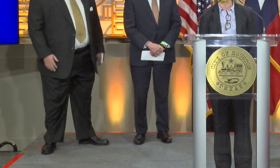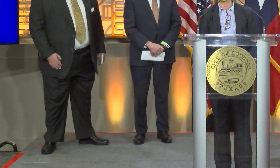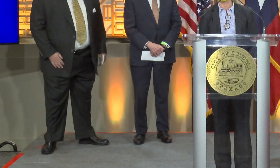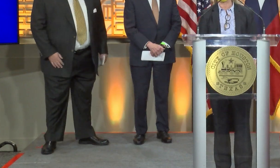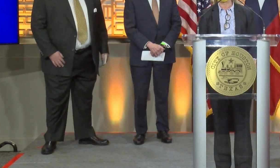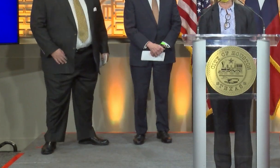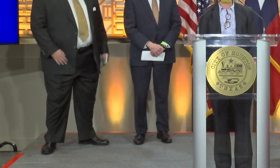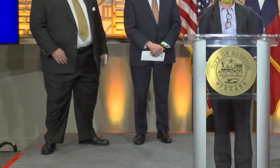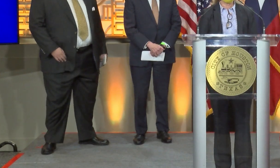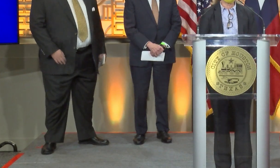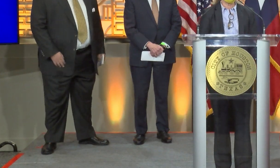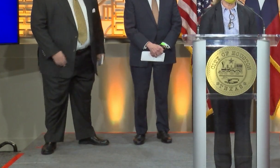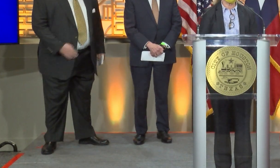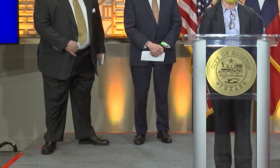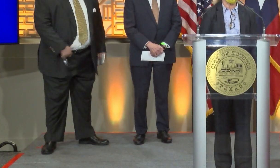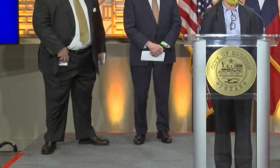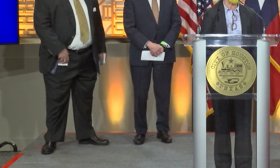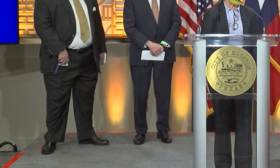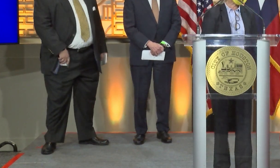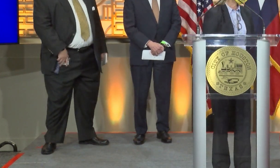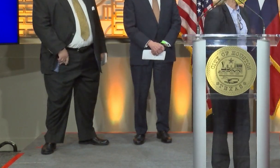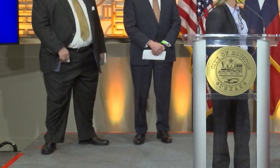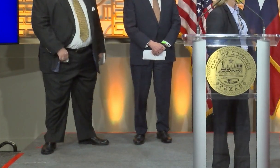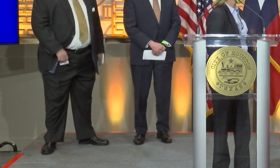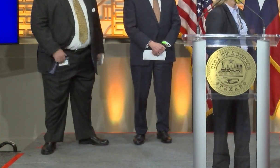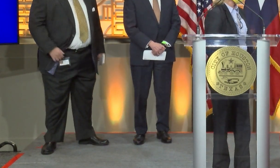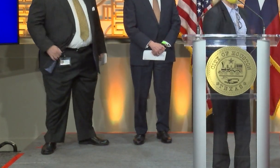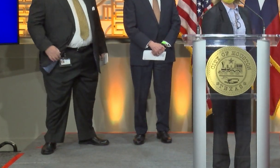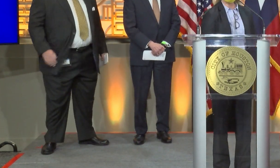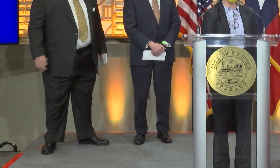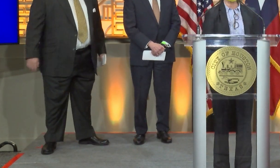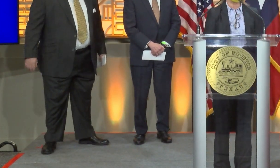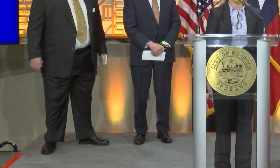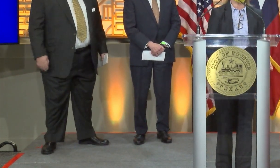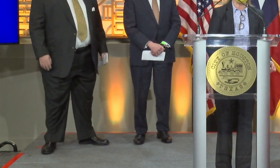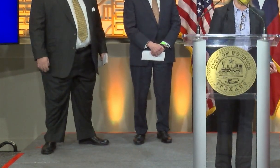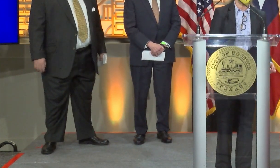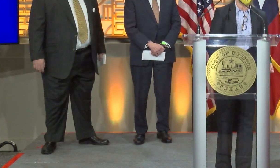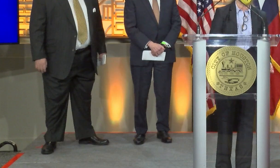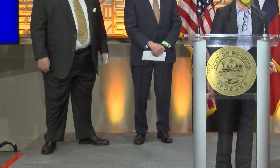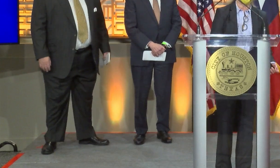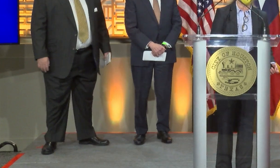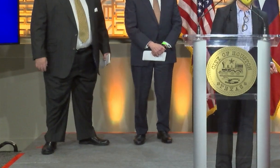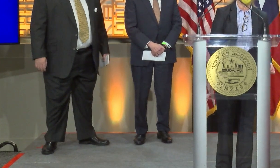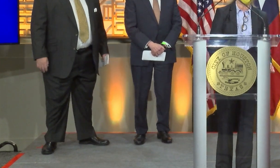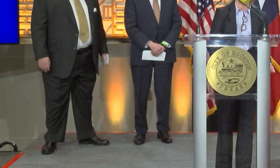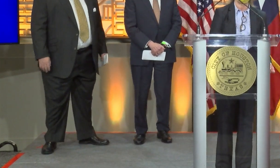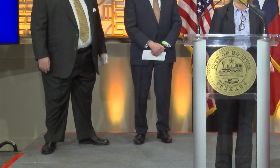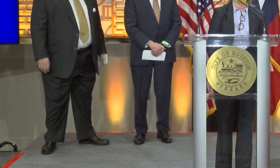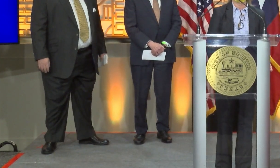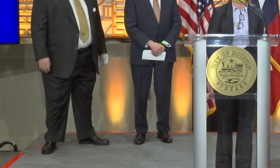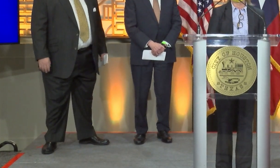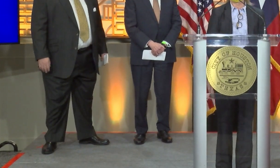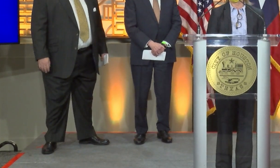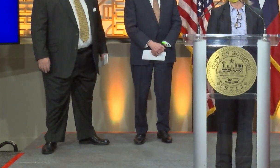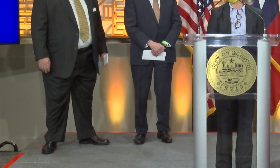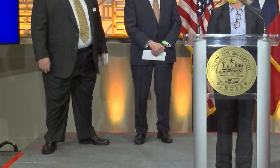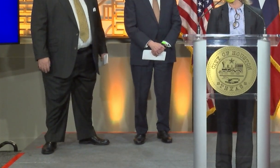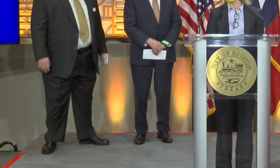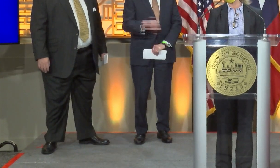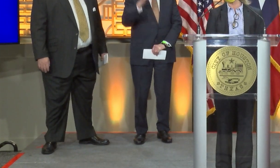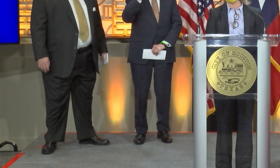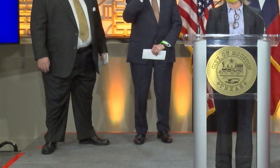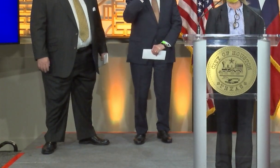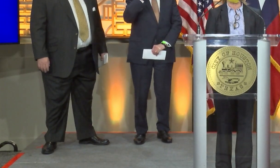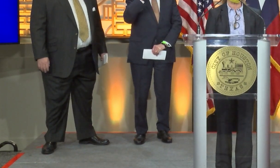special events, and I want to thank him again for all he does for live events and for